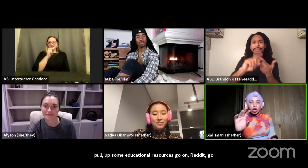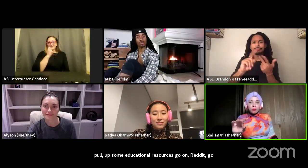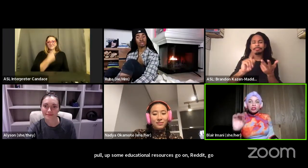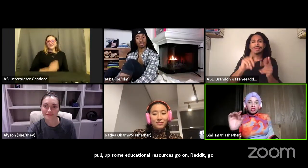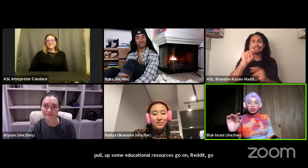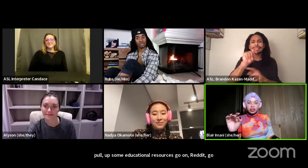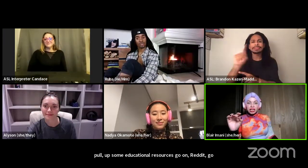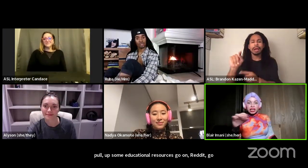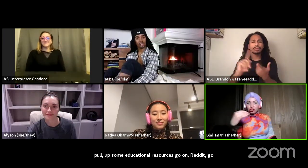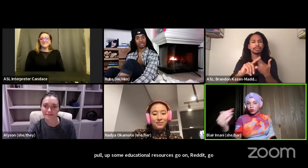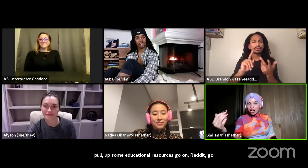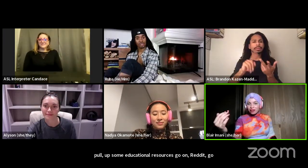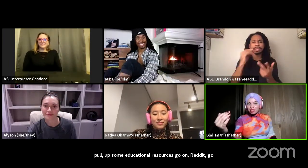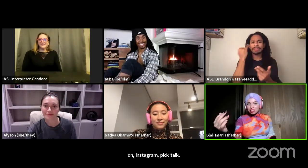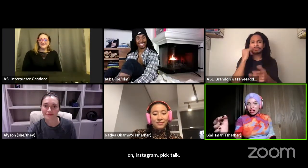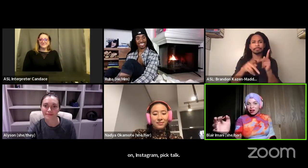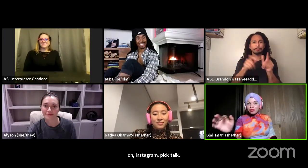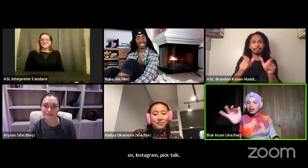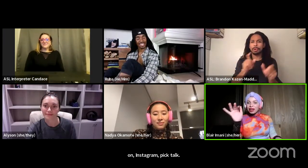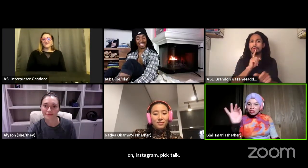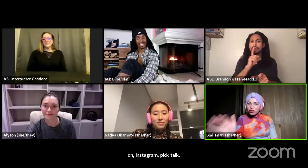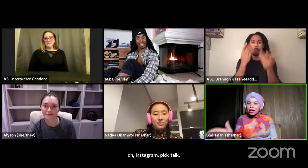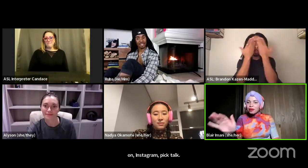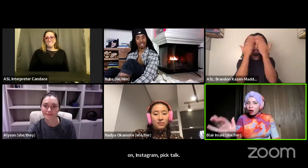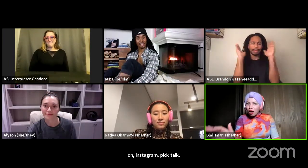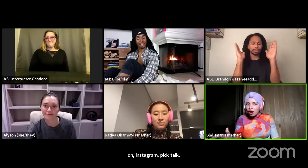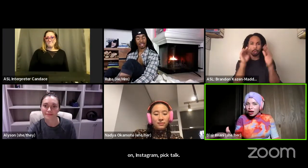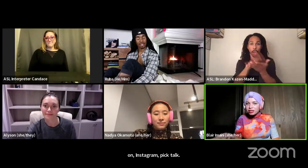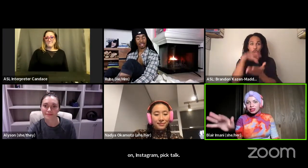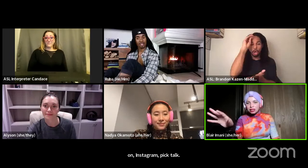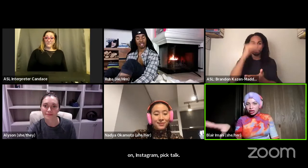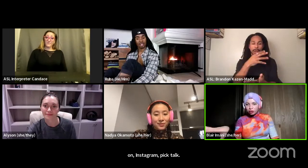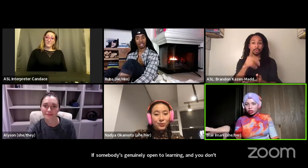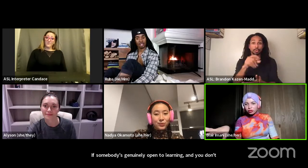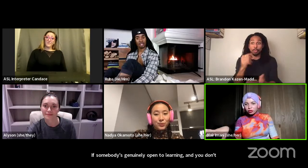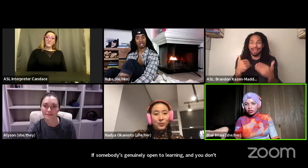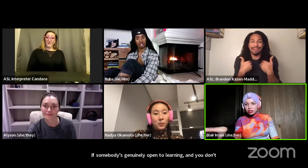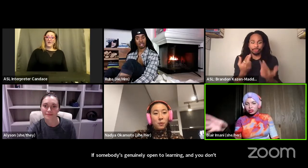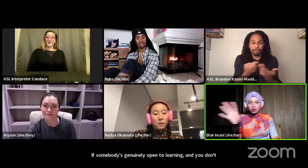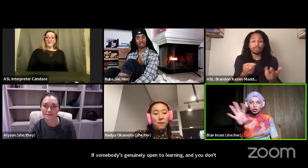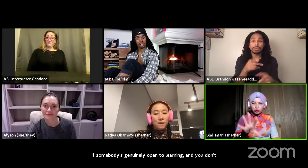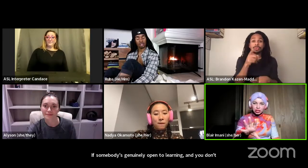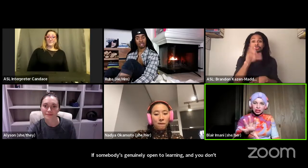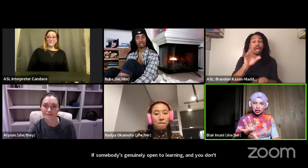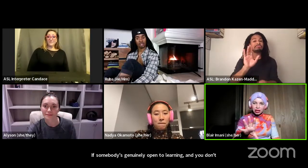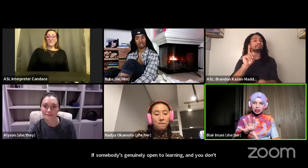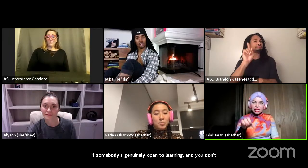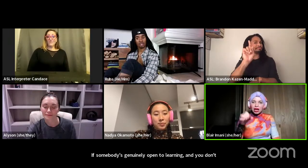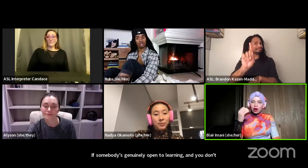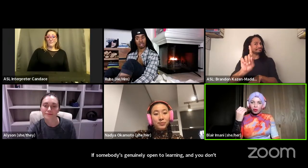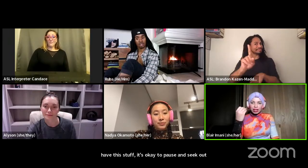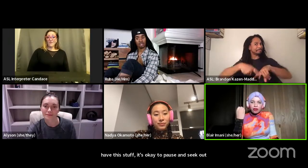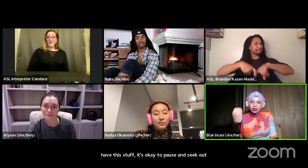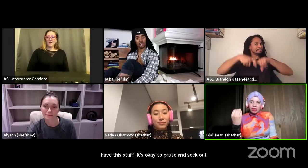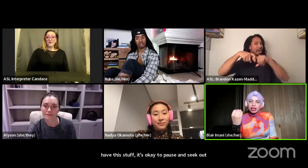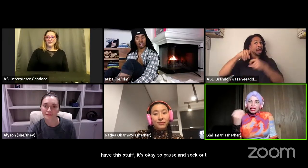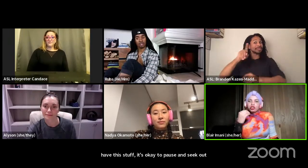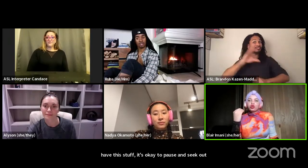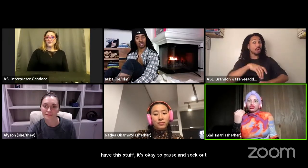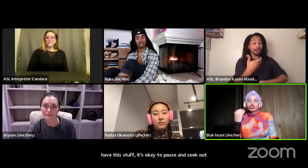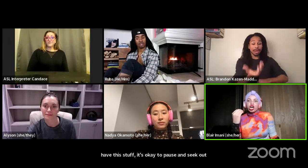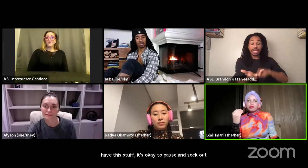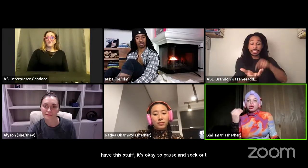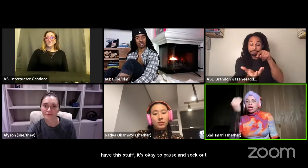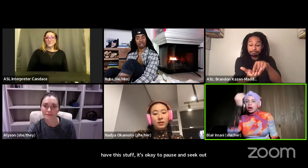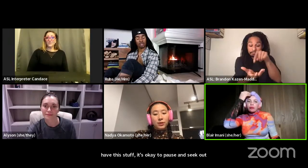somebody's genuinely open to learning and you don't have the stuff, it's okay to pause and seek out resources so you can present things without feeling